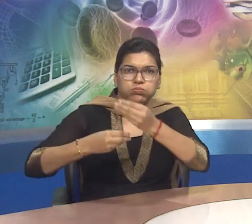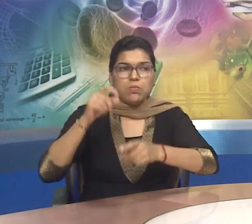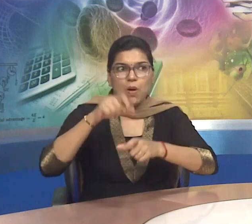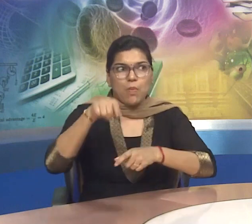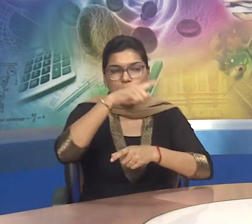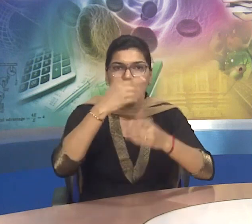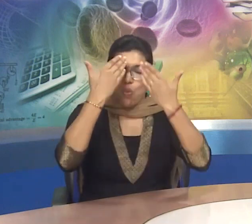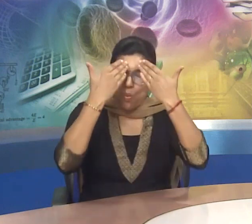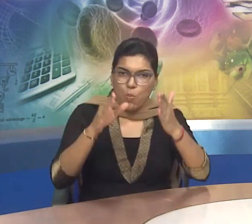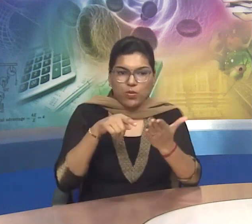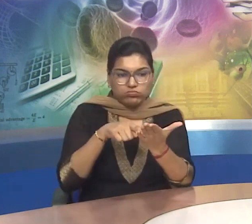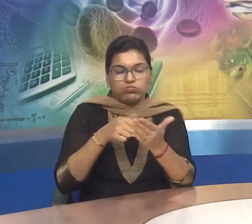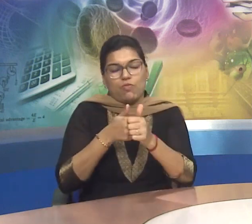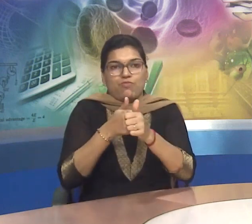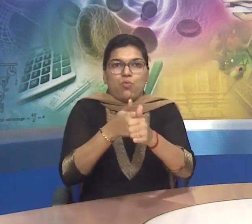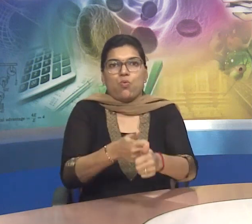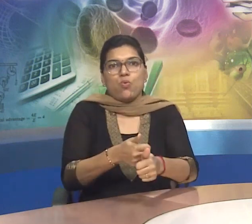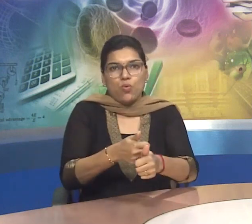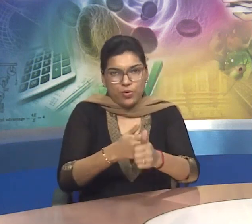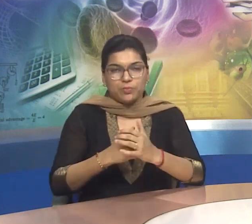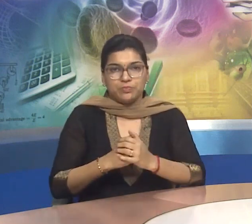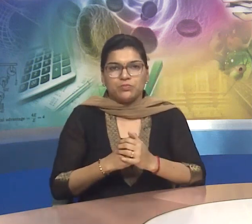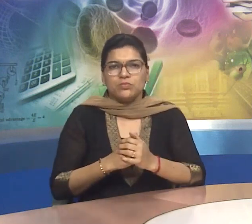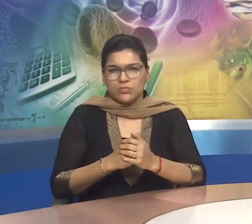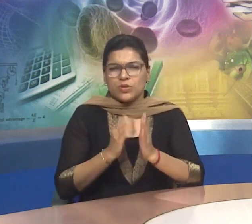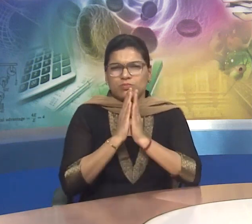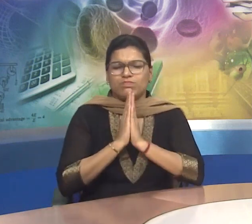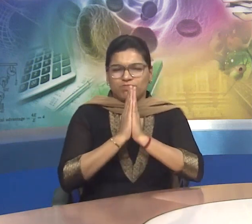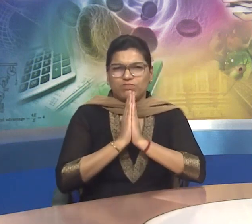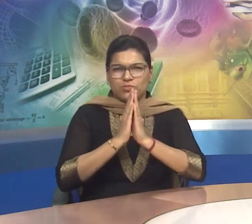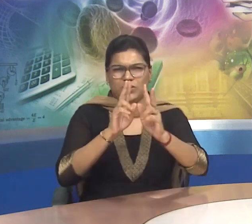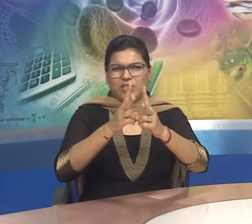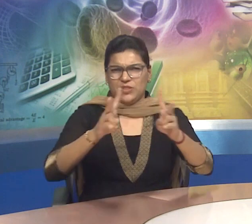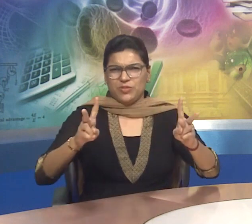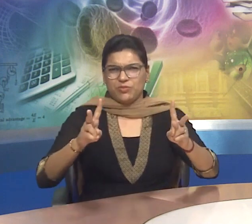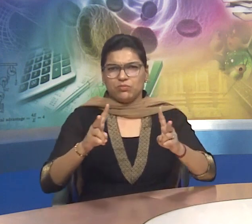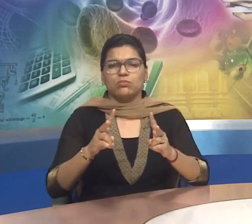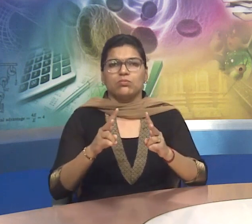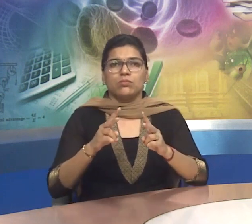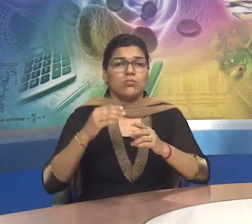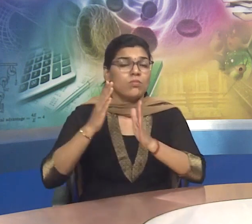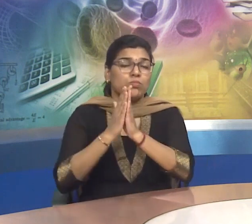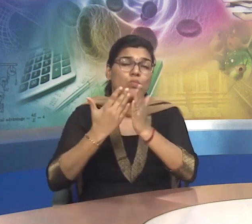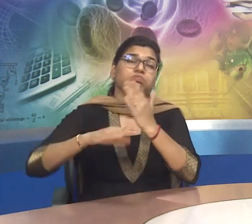words which are put together so that the people or the community would